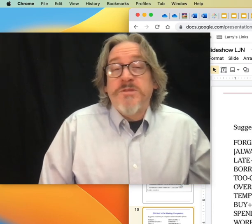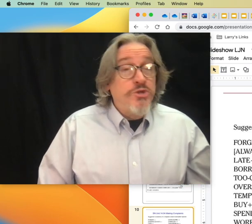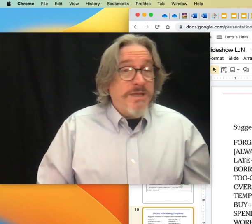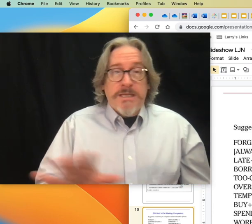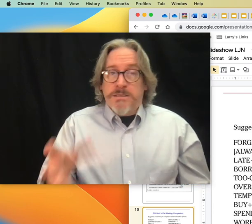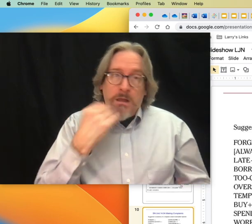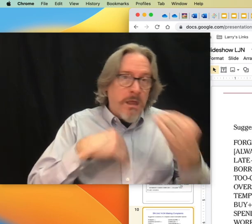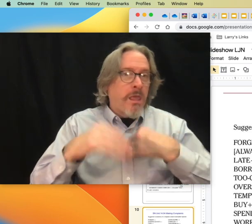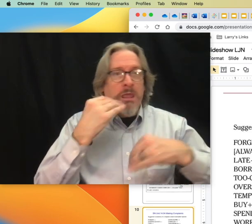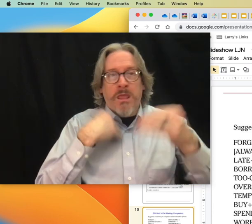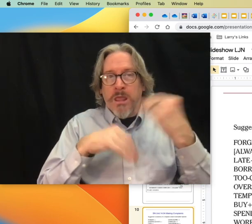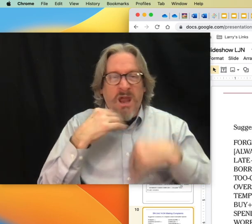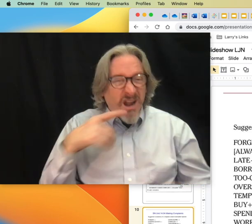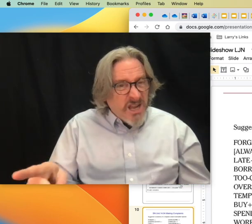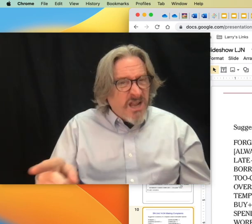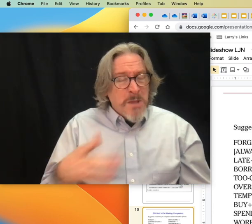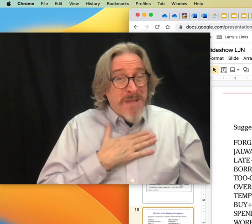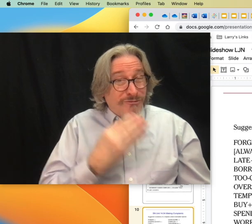To eat